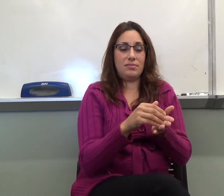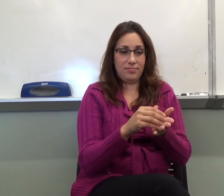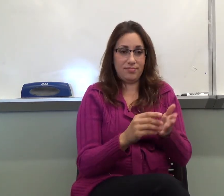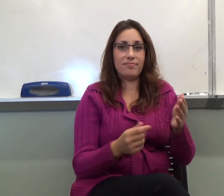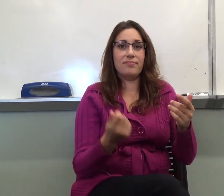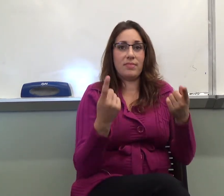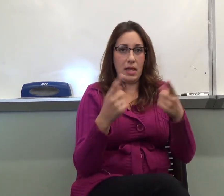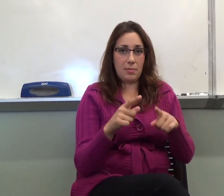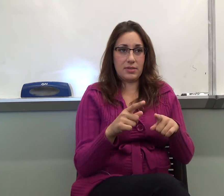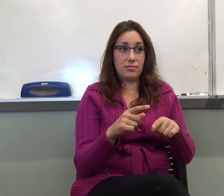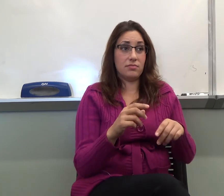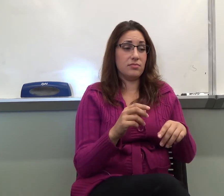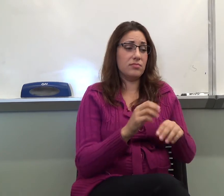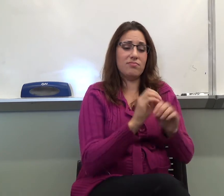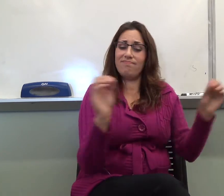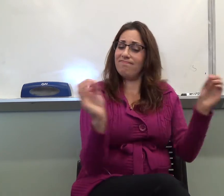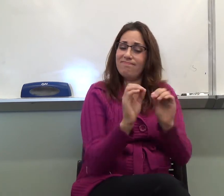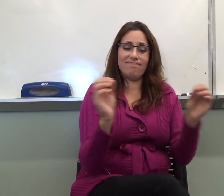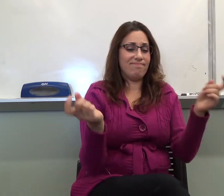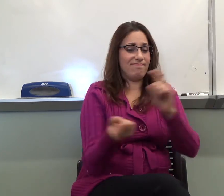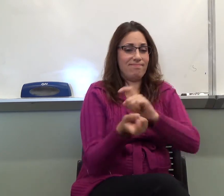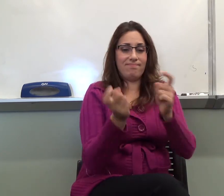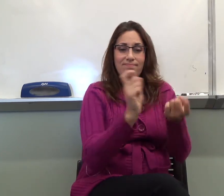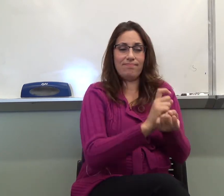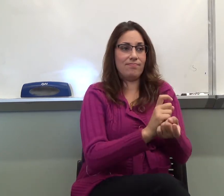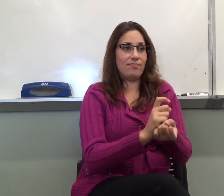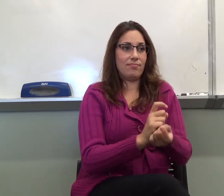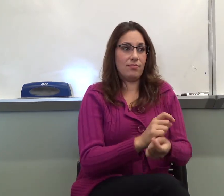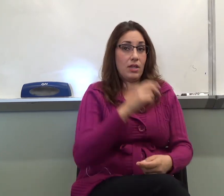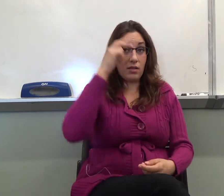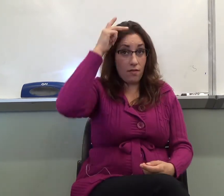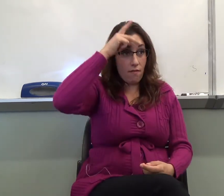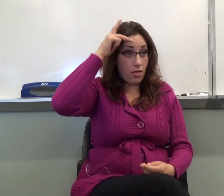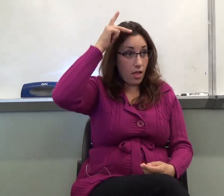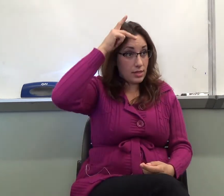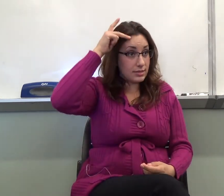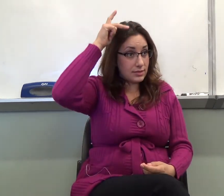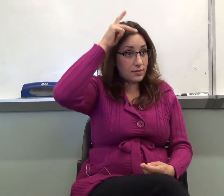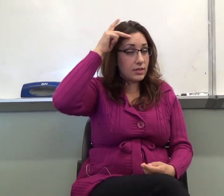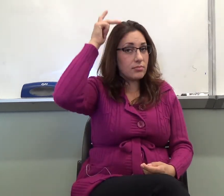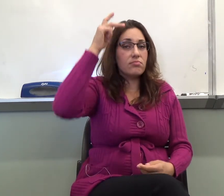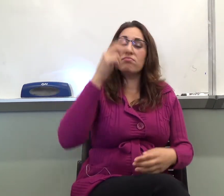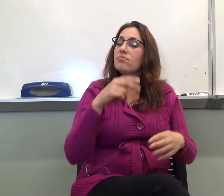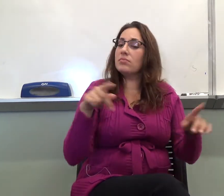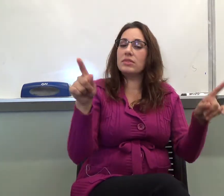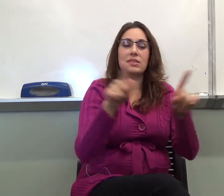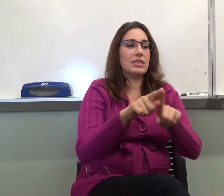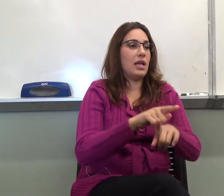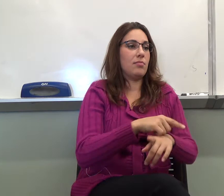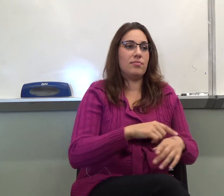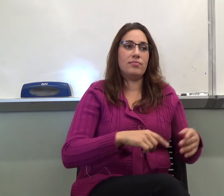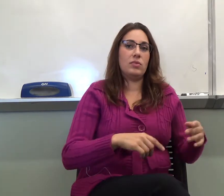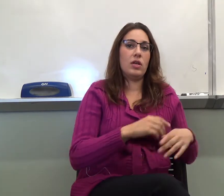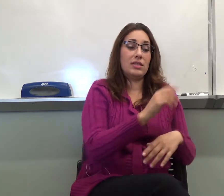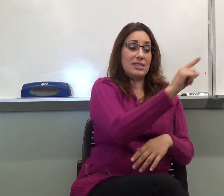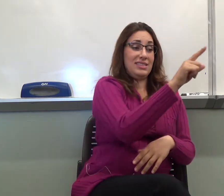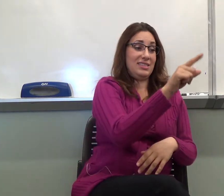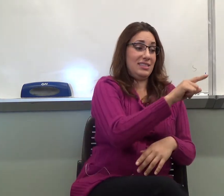Nothing changes here. The philosophy toward this is exactly the same. We want to isolate that z term first. So we have